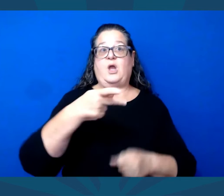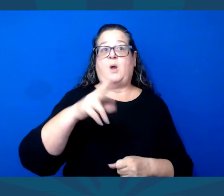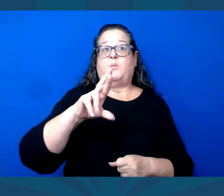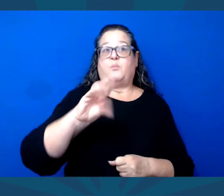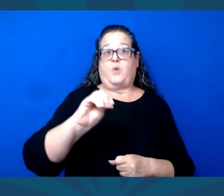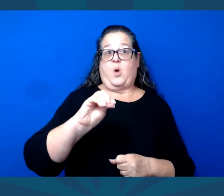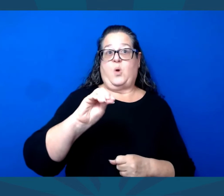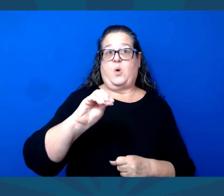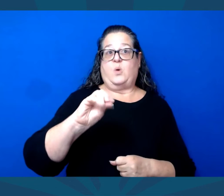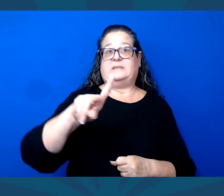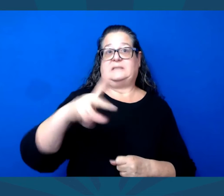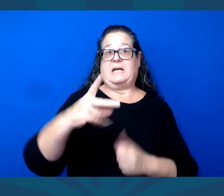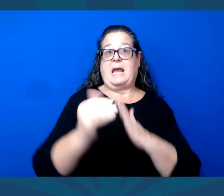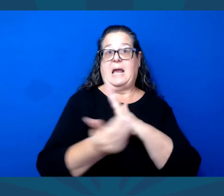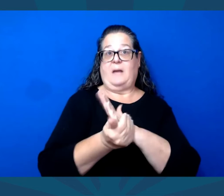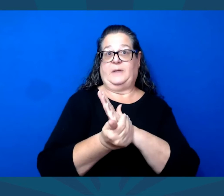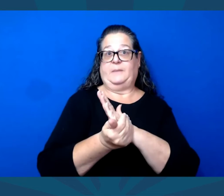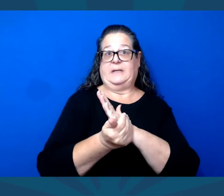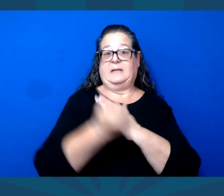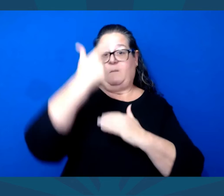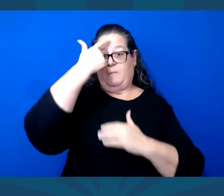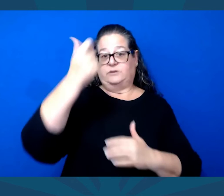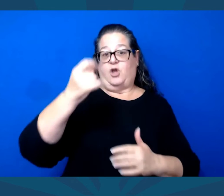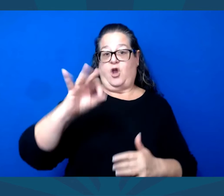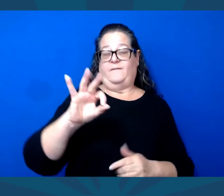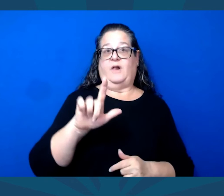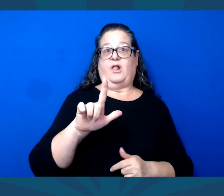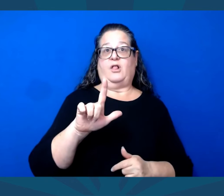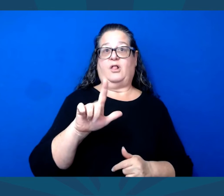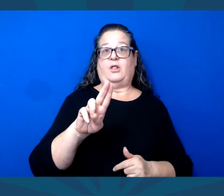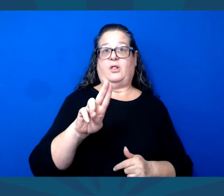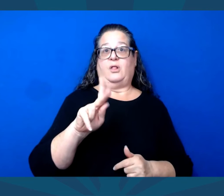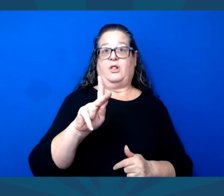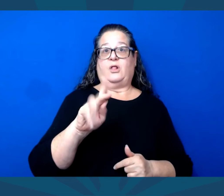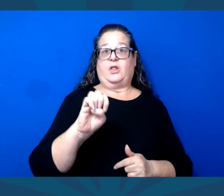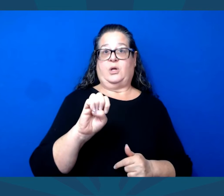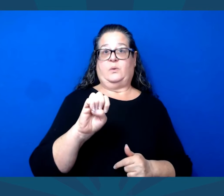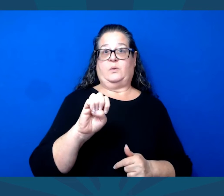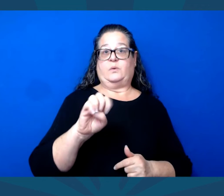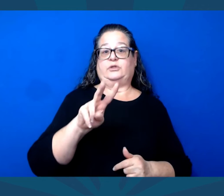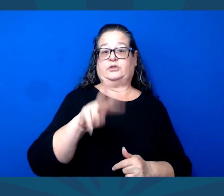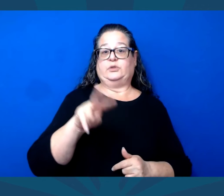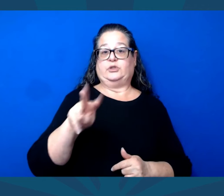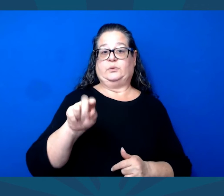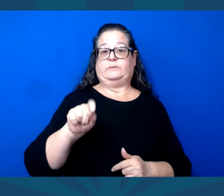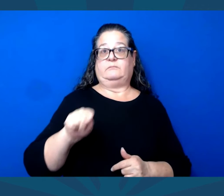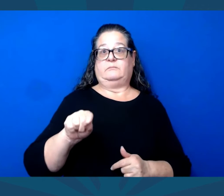I am pro-Second Amendment because of Luke 22:36.